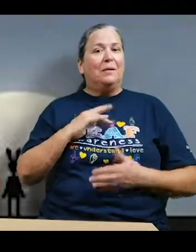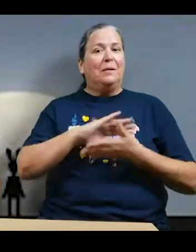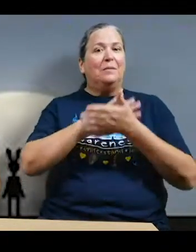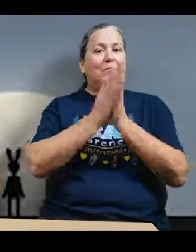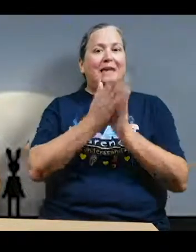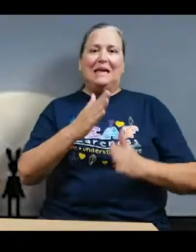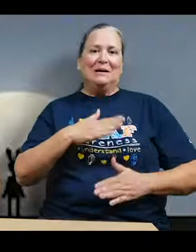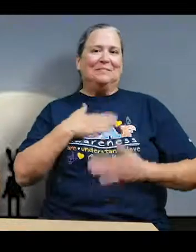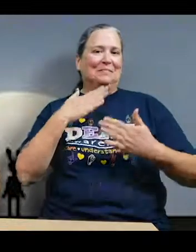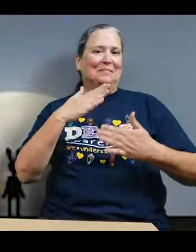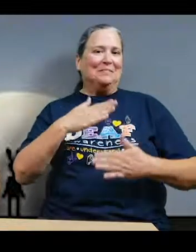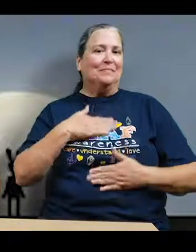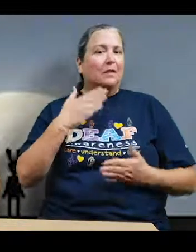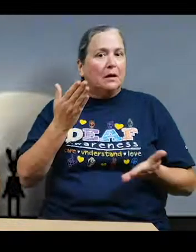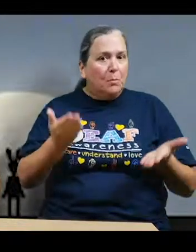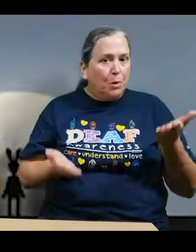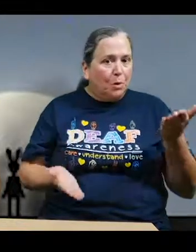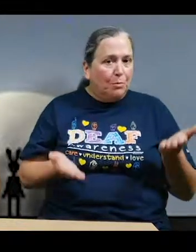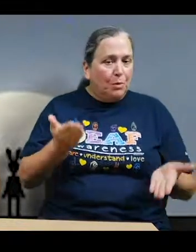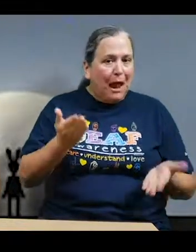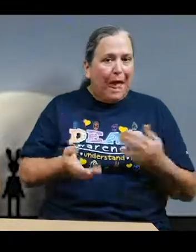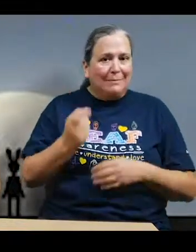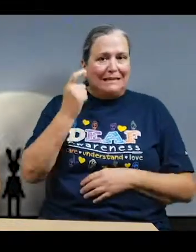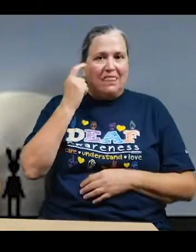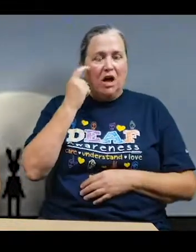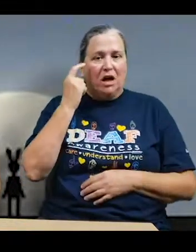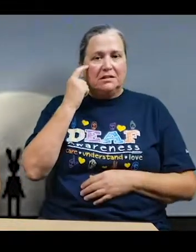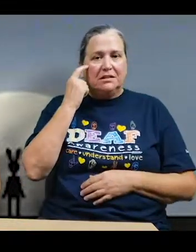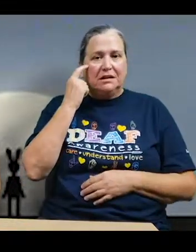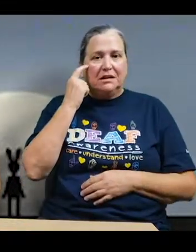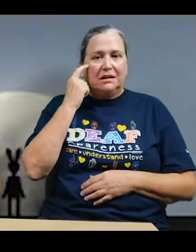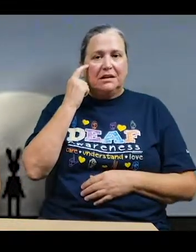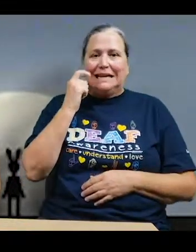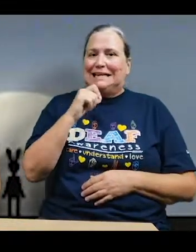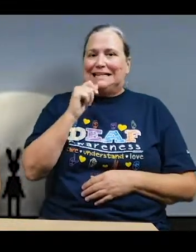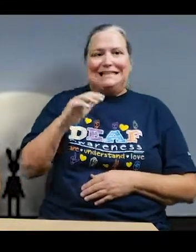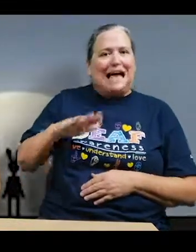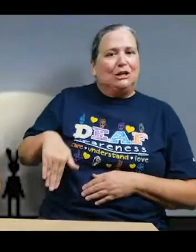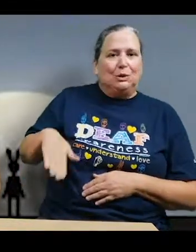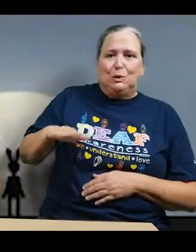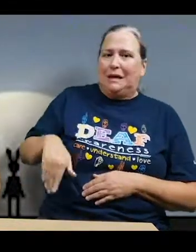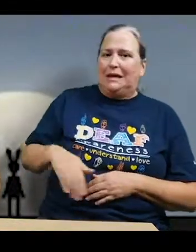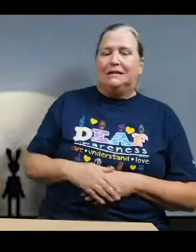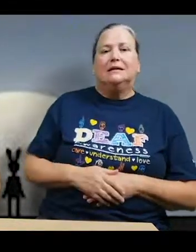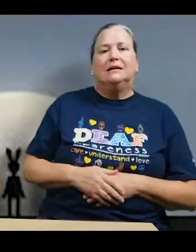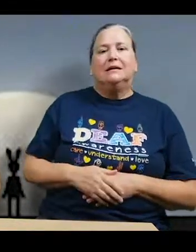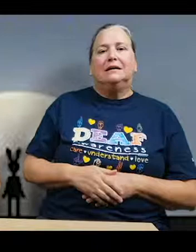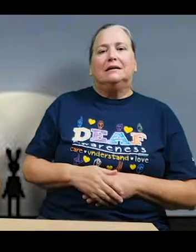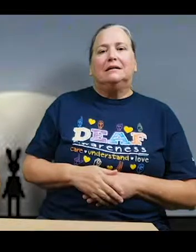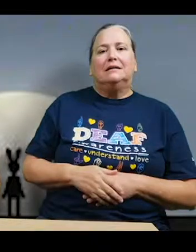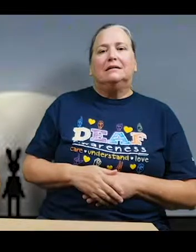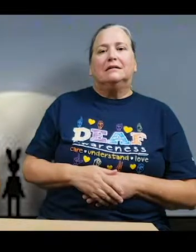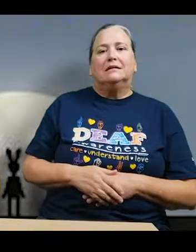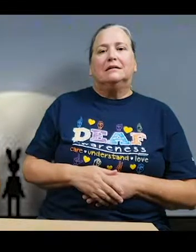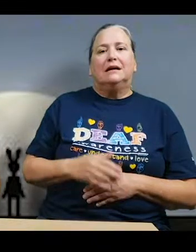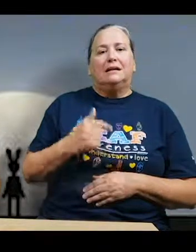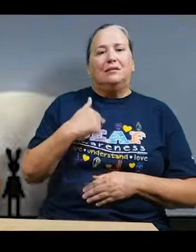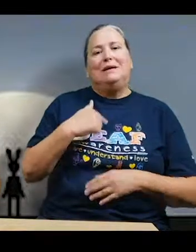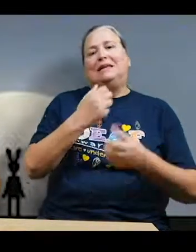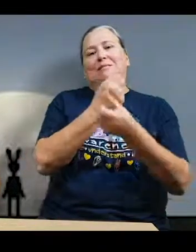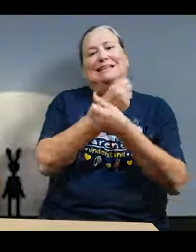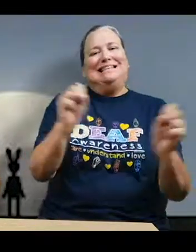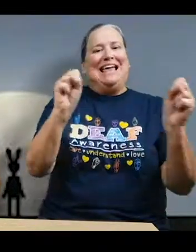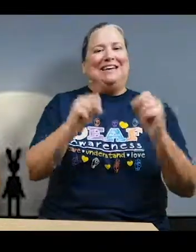joy. Perhaps, he thought, it is not too late, after all, for me to be saved.